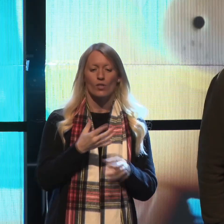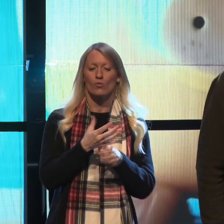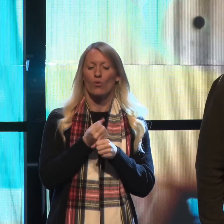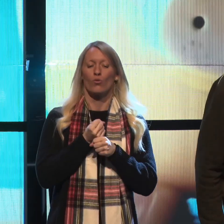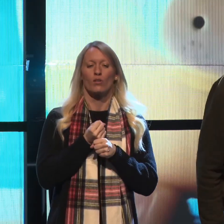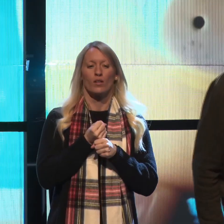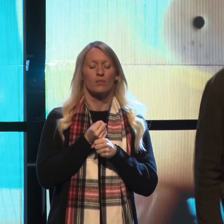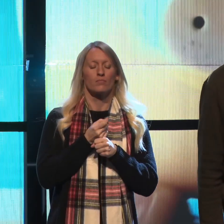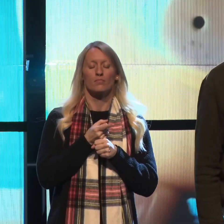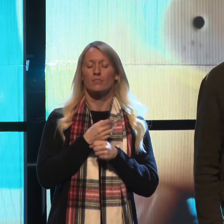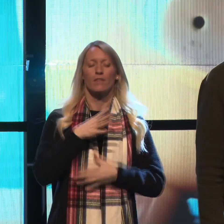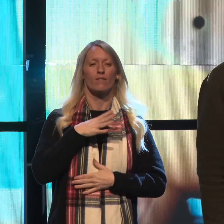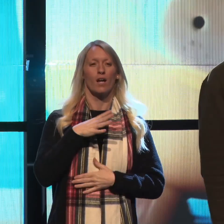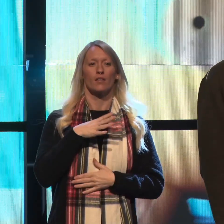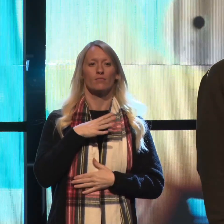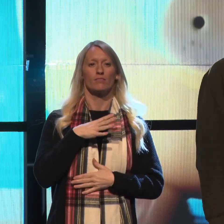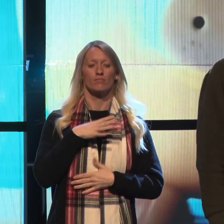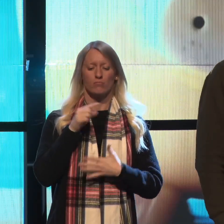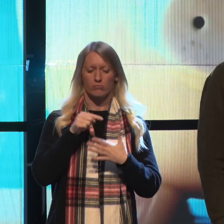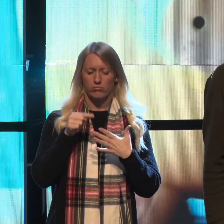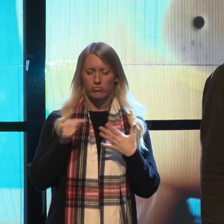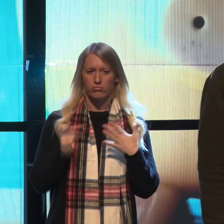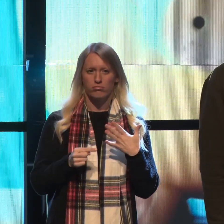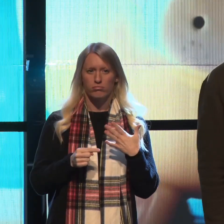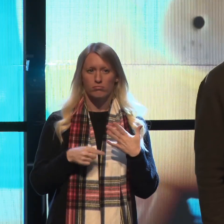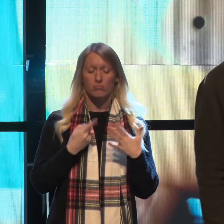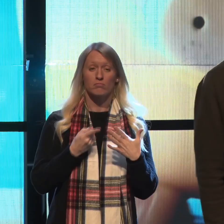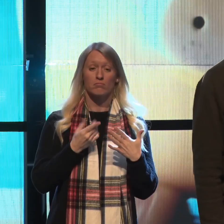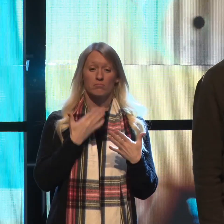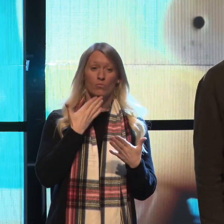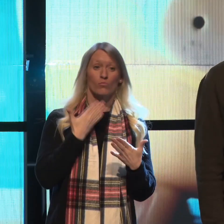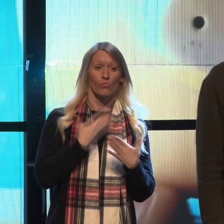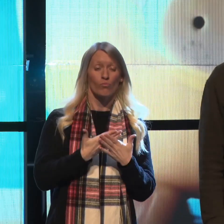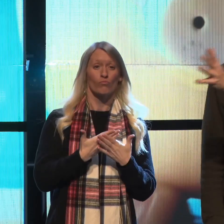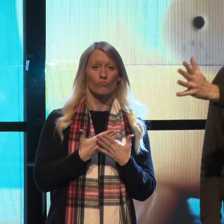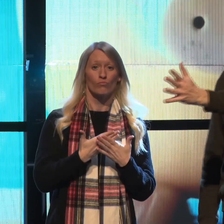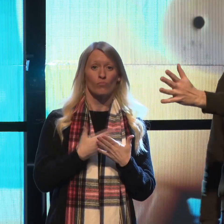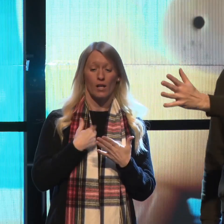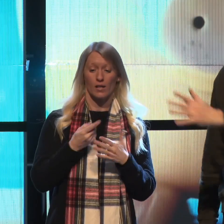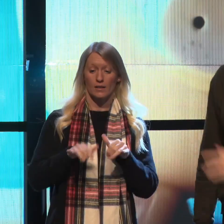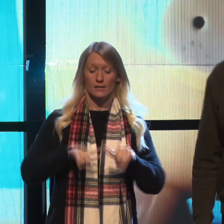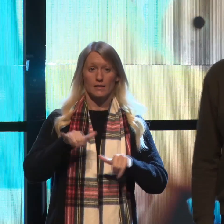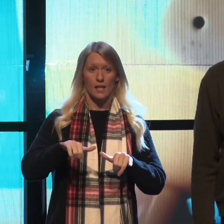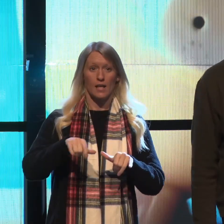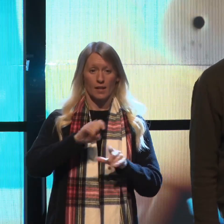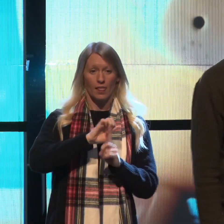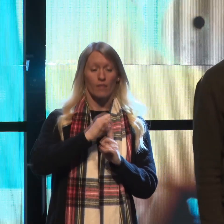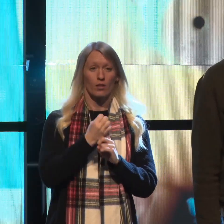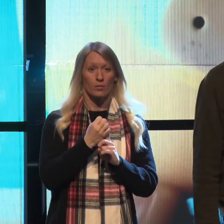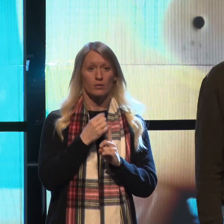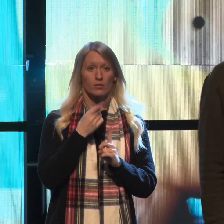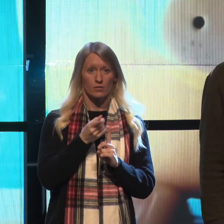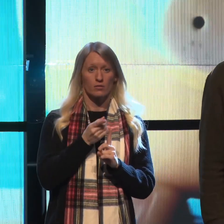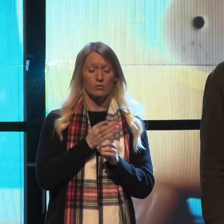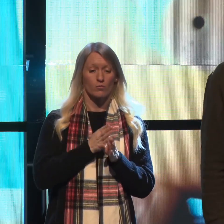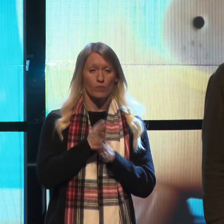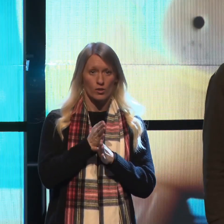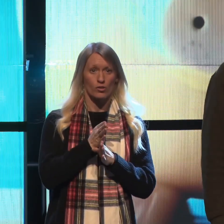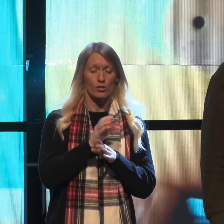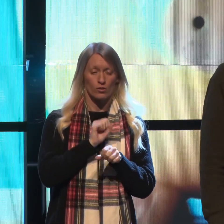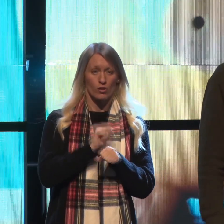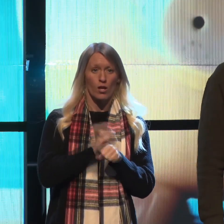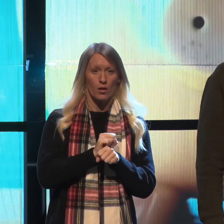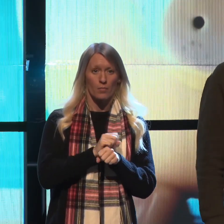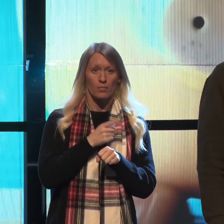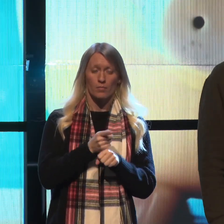and be just fine. In fact, I'd probably do pretty well. I could have stayed in an environment that I was in professionally, had a